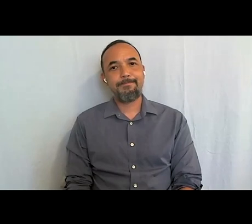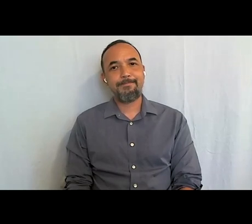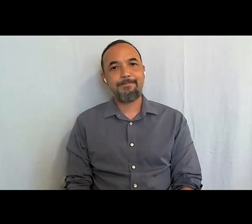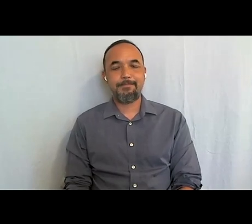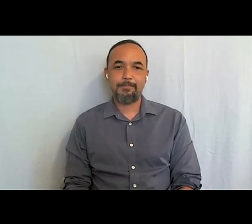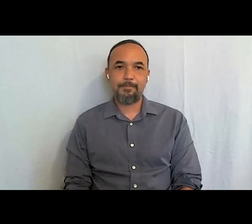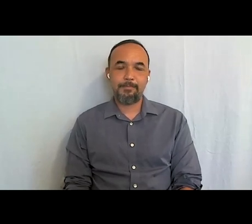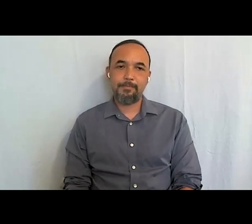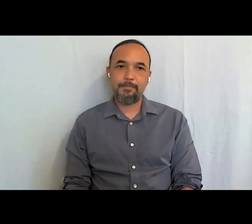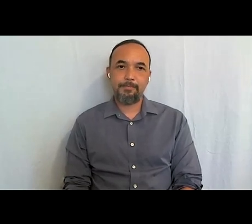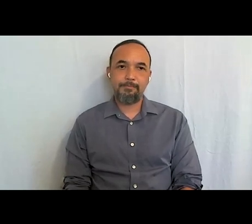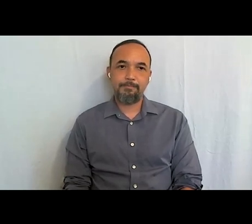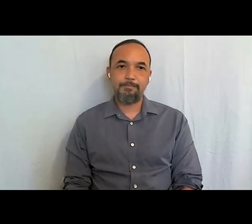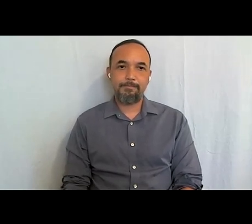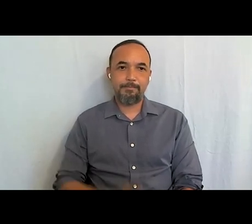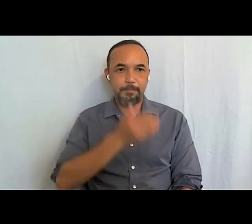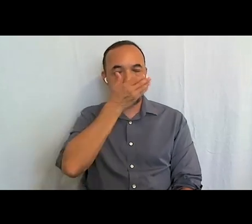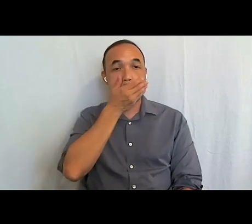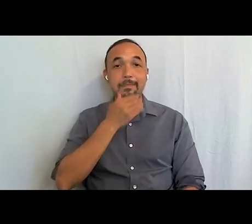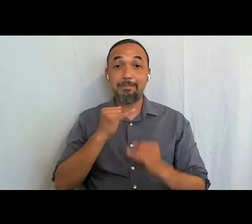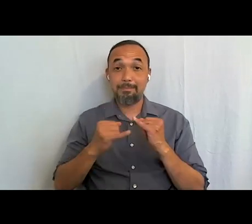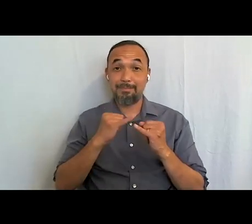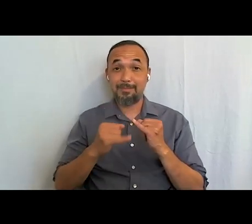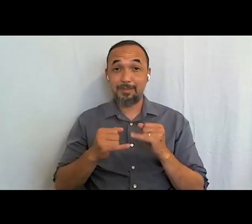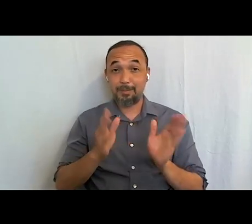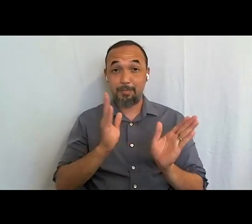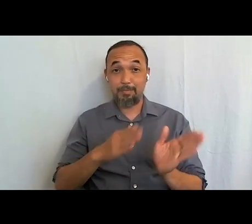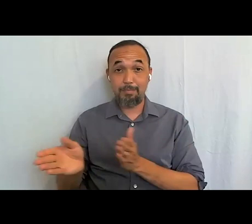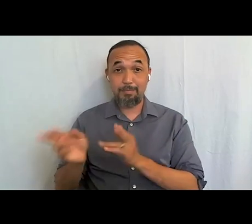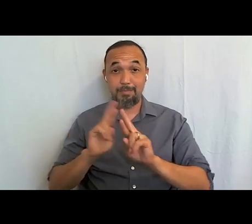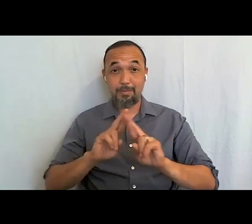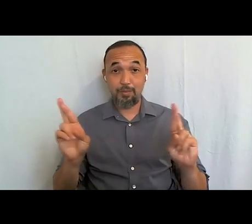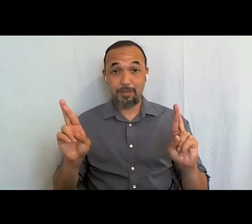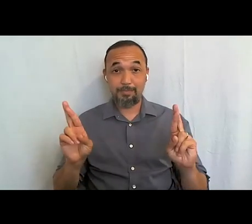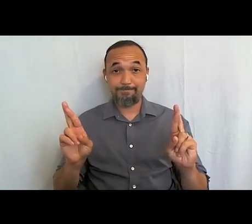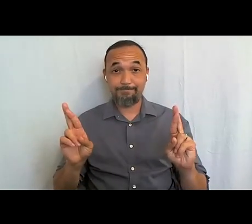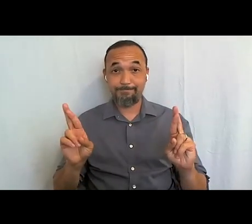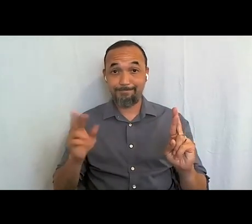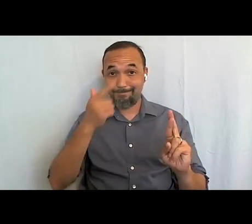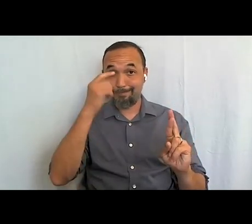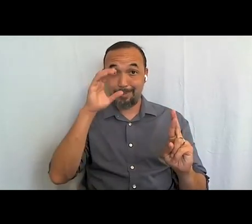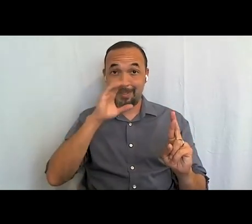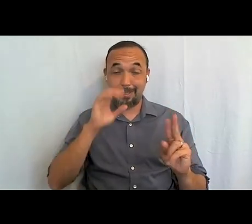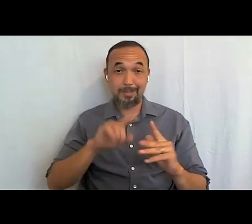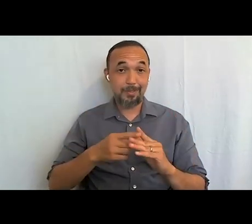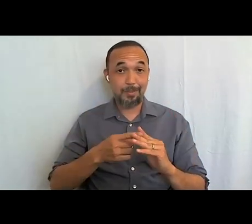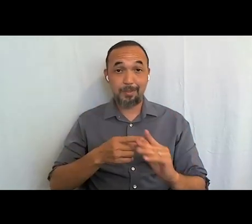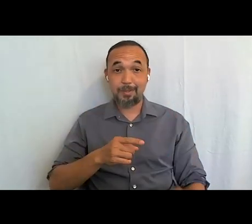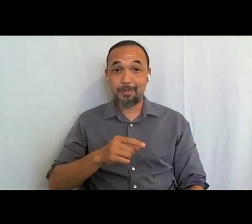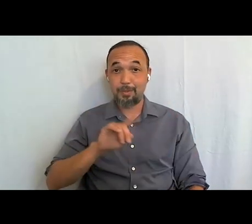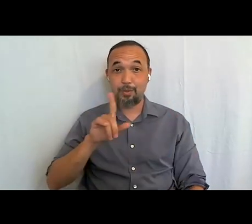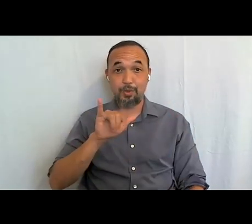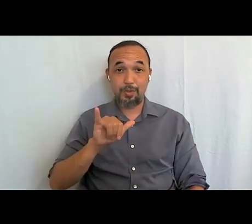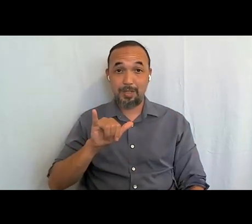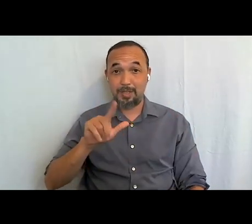The final thing I'll say is get ready. Get ready because the hunt starts on the 31st of July,